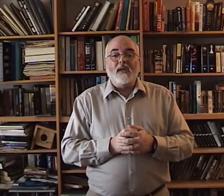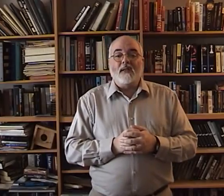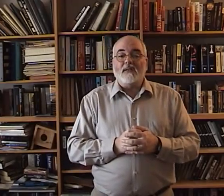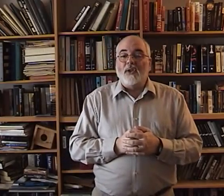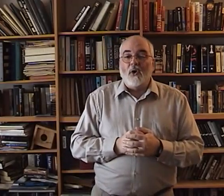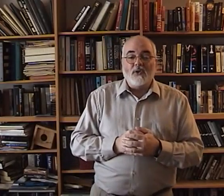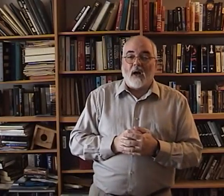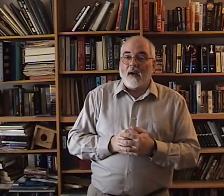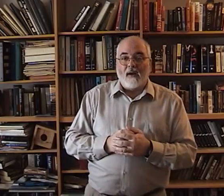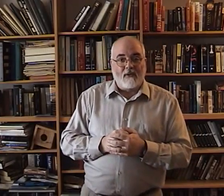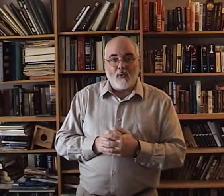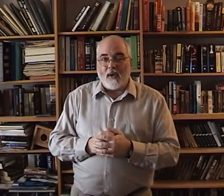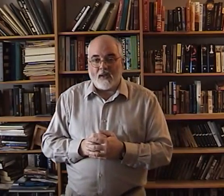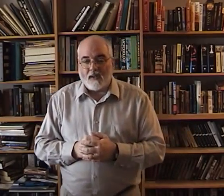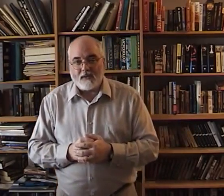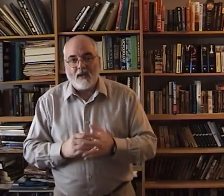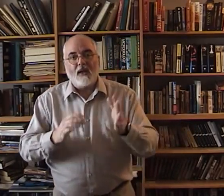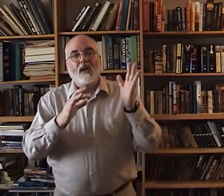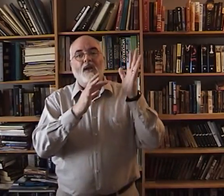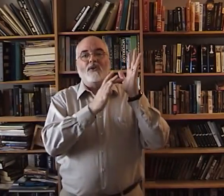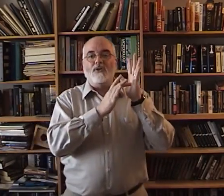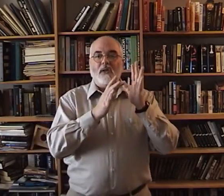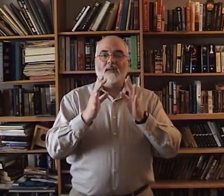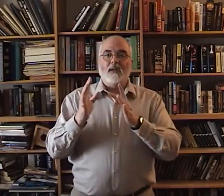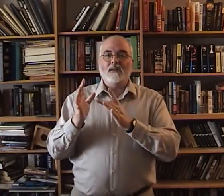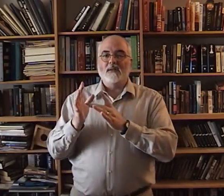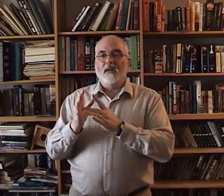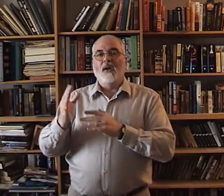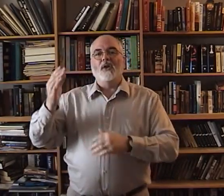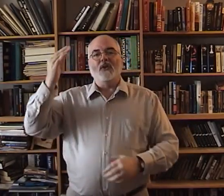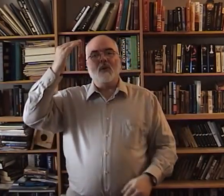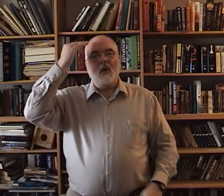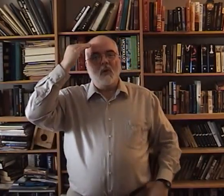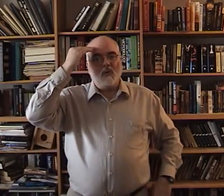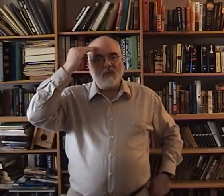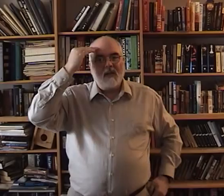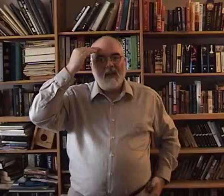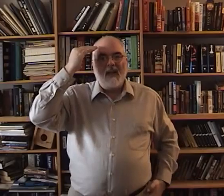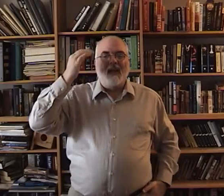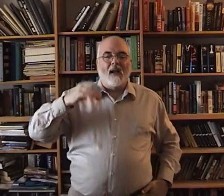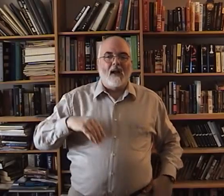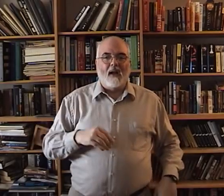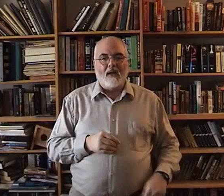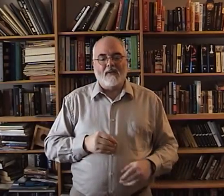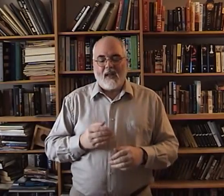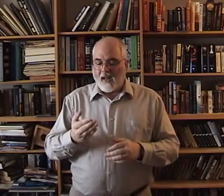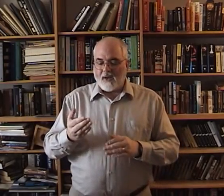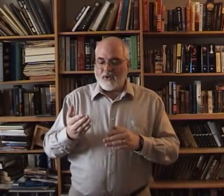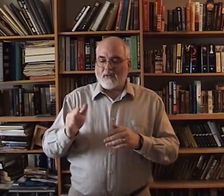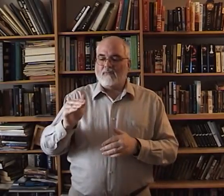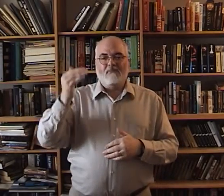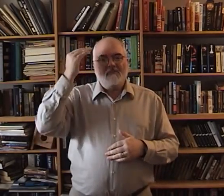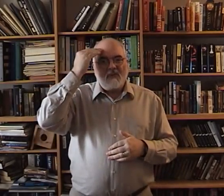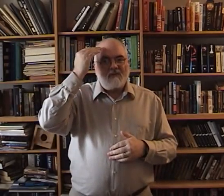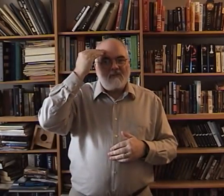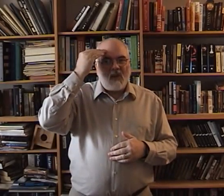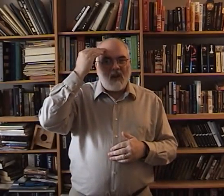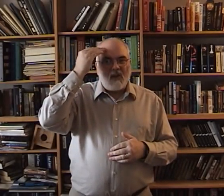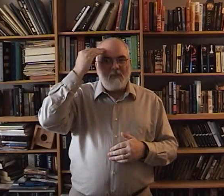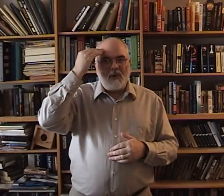Jesus knows our every weakness. Jesus knows. And it's just, you put it to